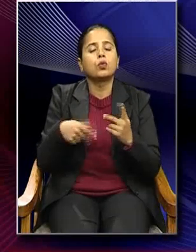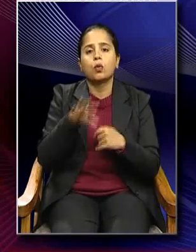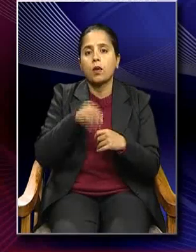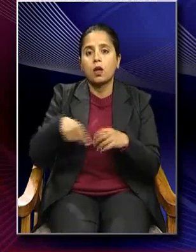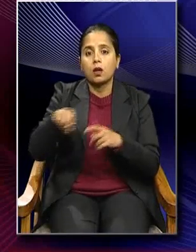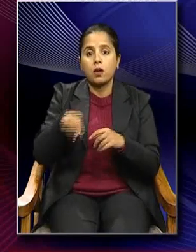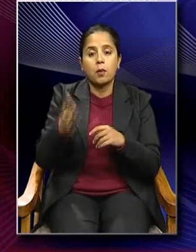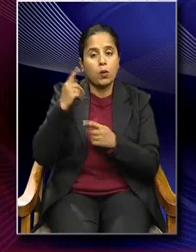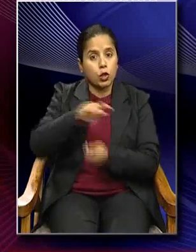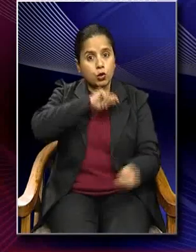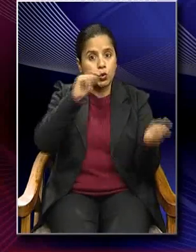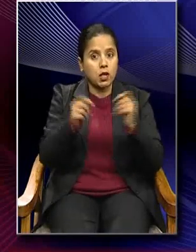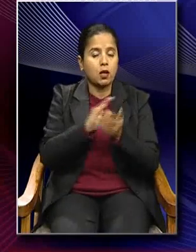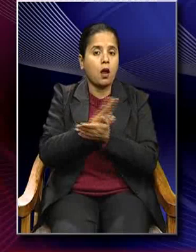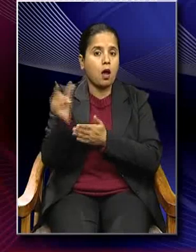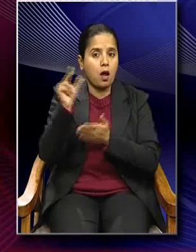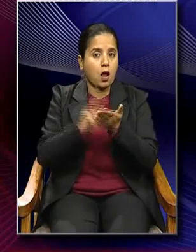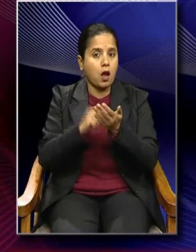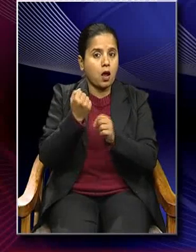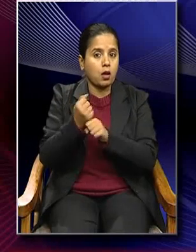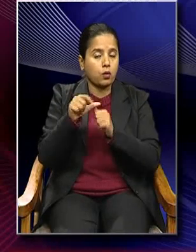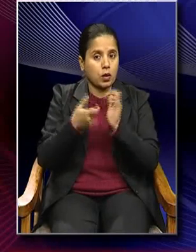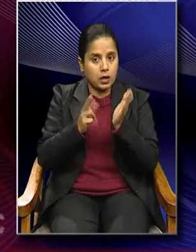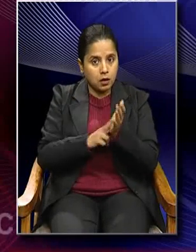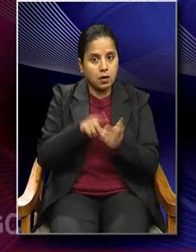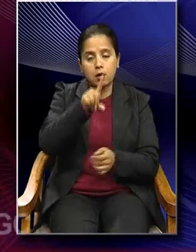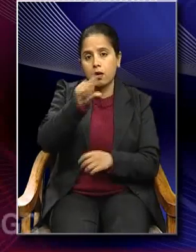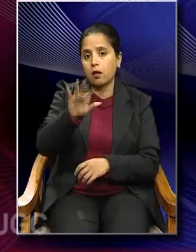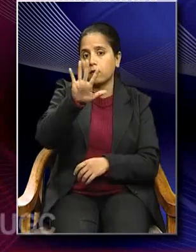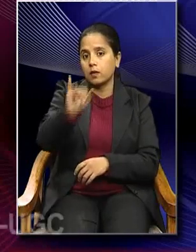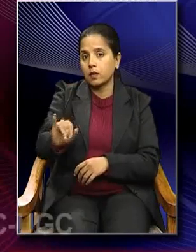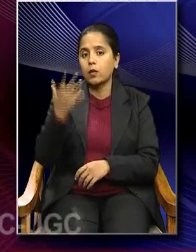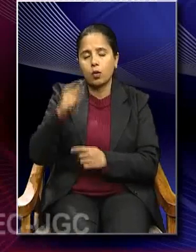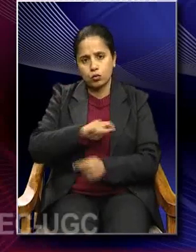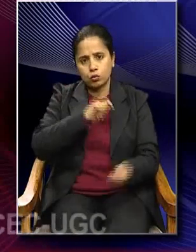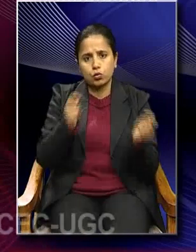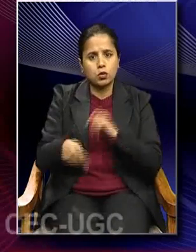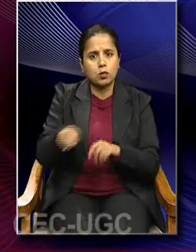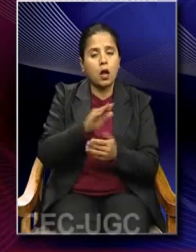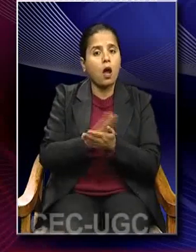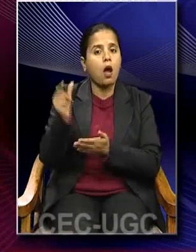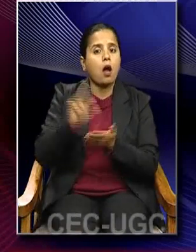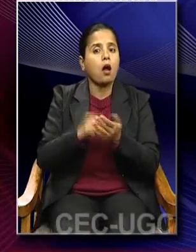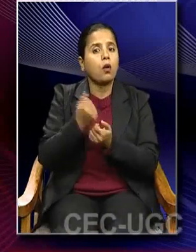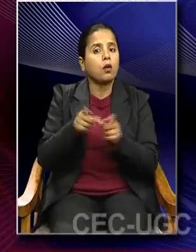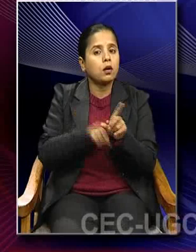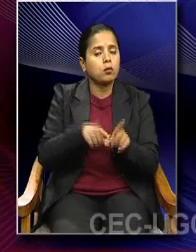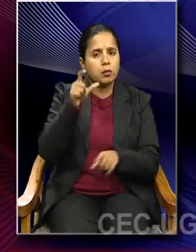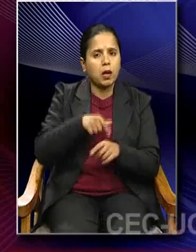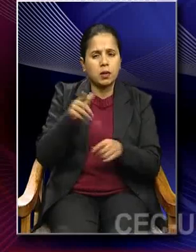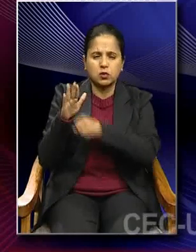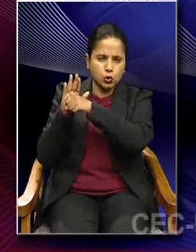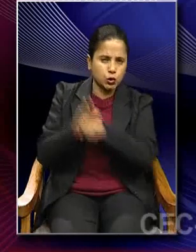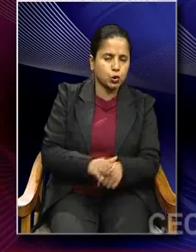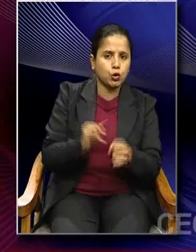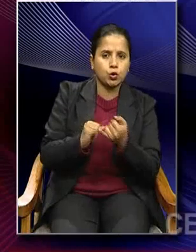Hungarian Revolution of 1956, when the uprising in Hungary was suppressed by